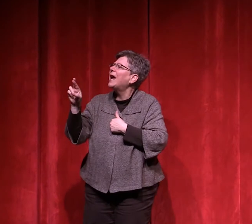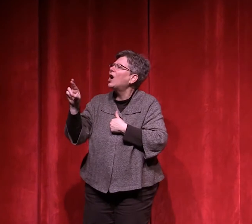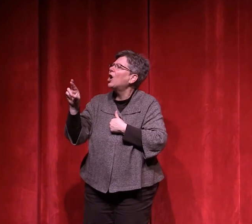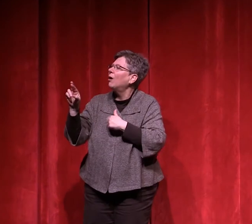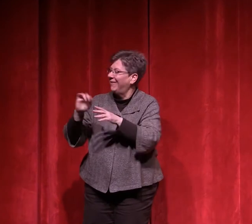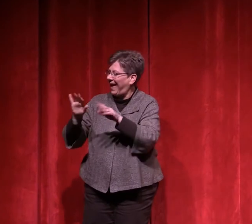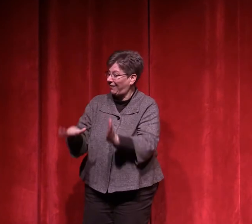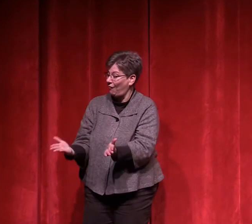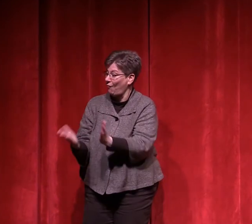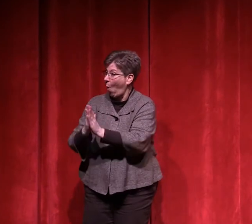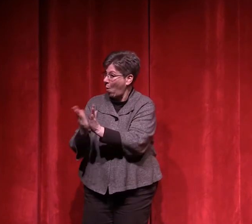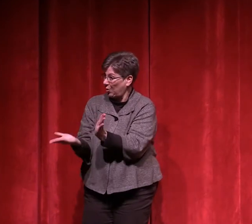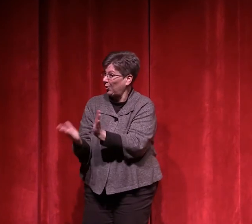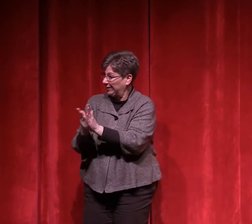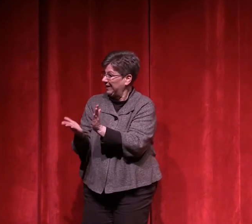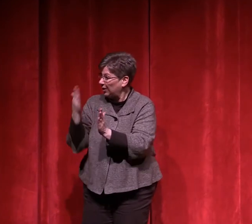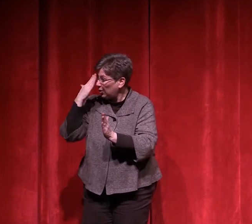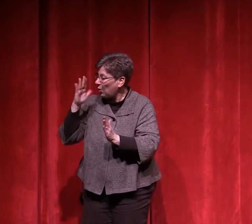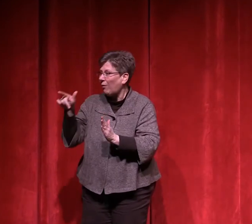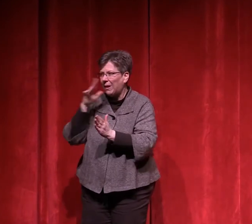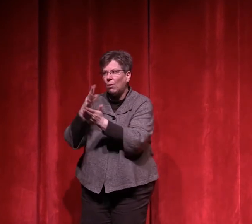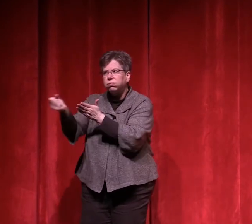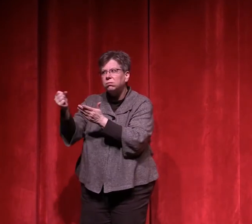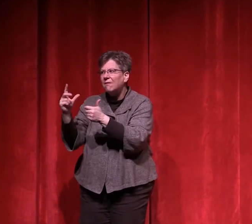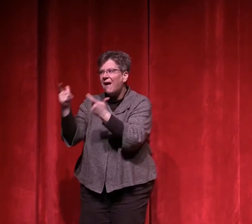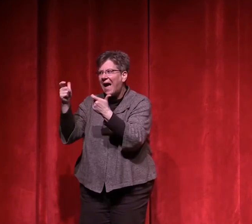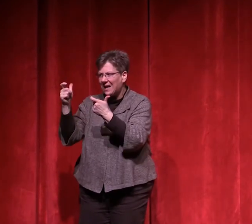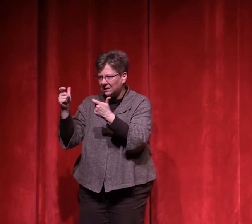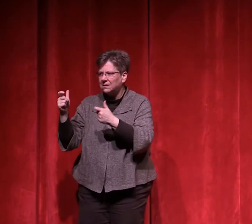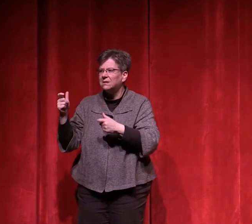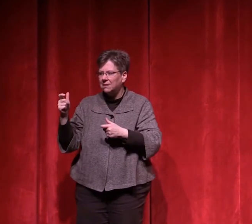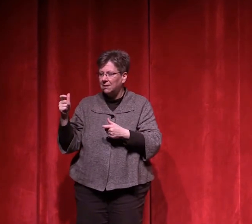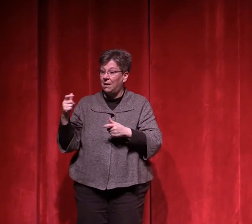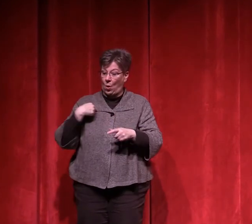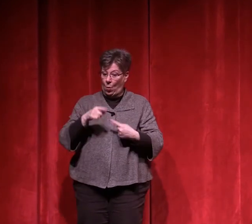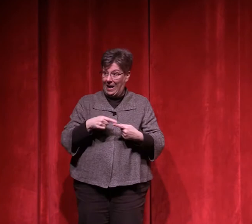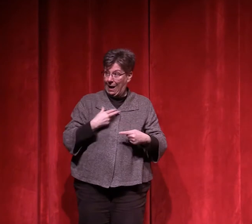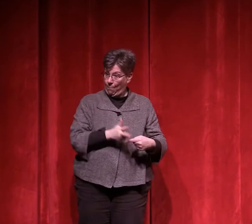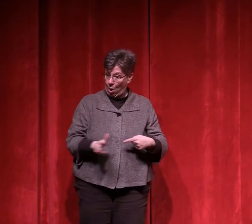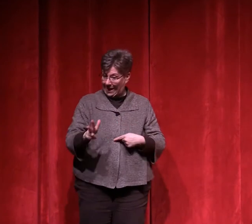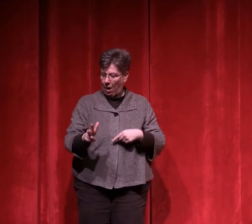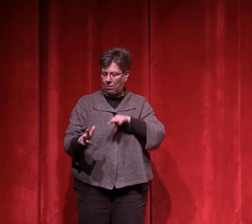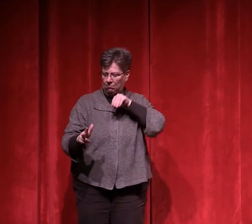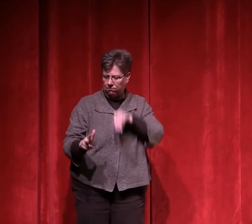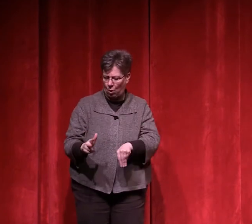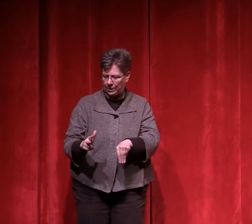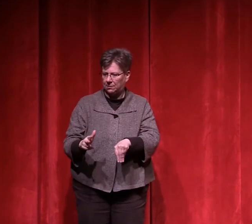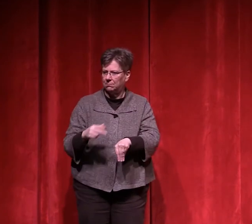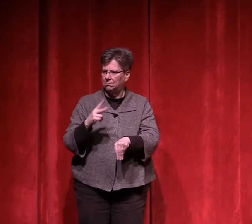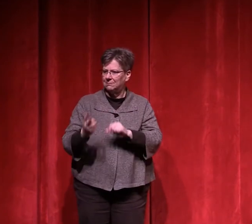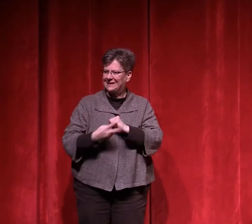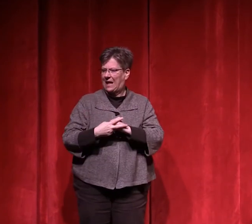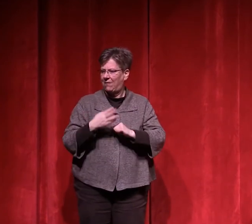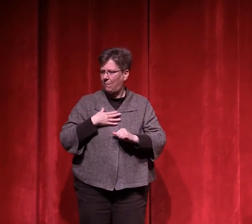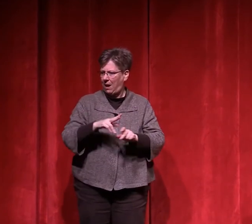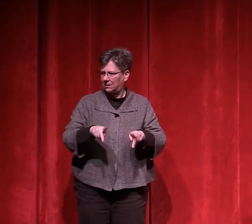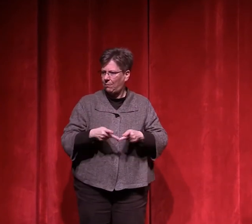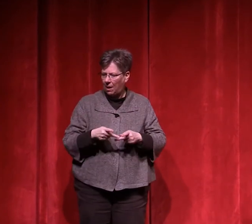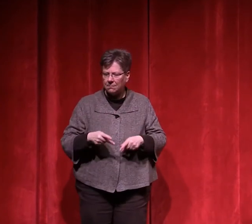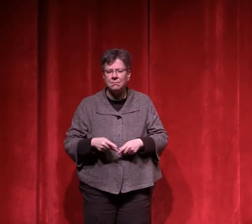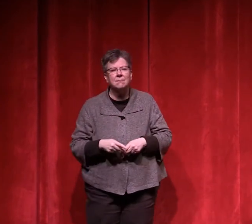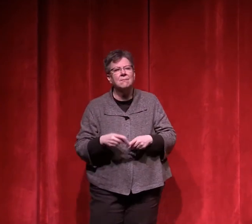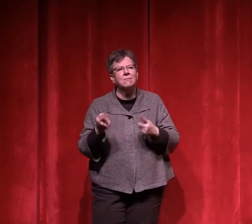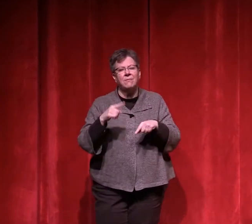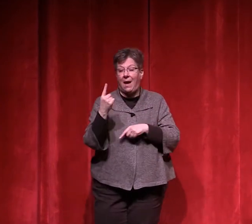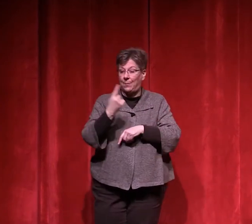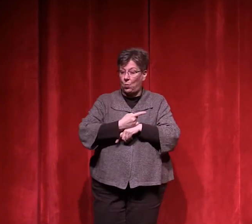Mm-hmm. Right? Yeah. Mm-hmm. My neighbor man, when I grew up, one day I saw her.